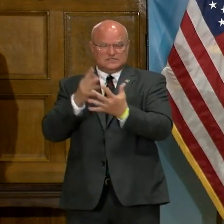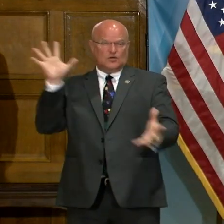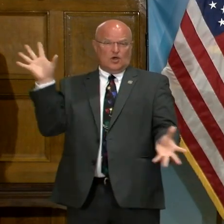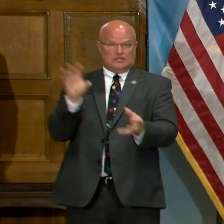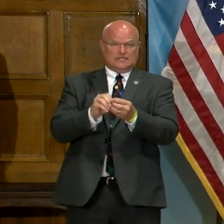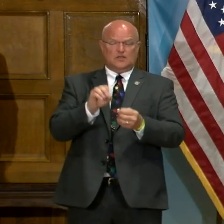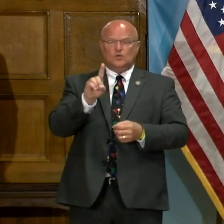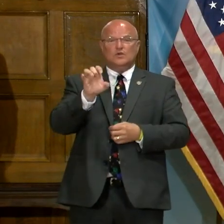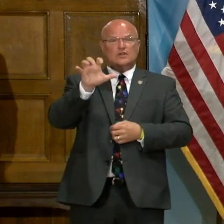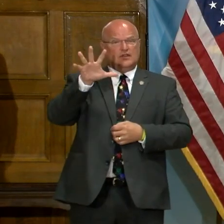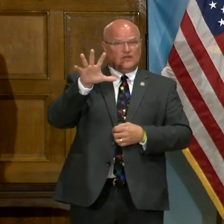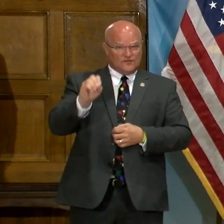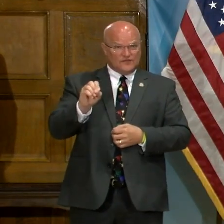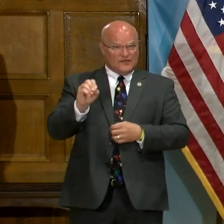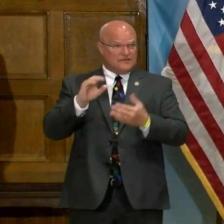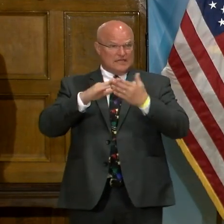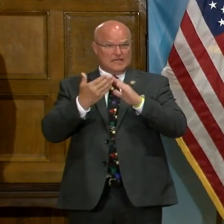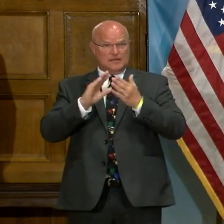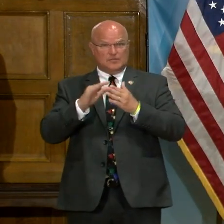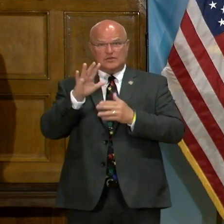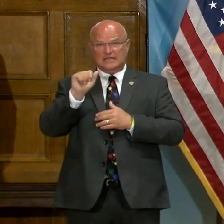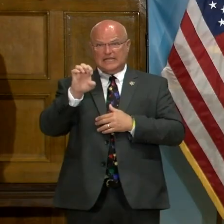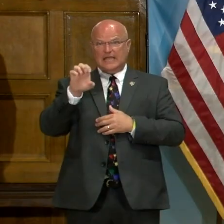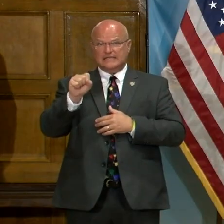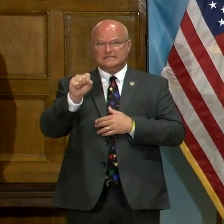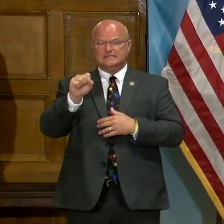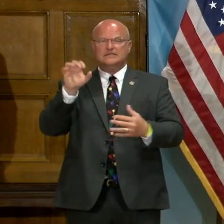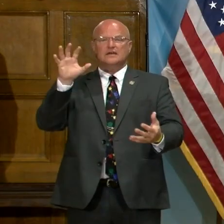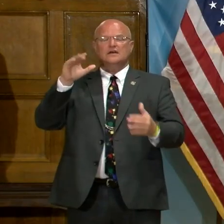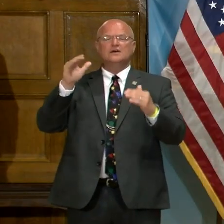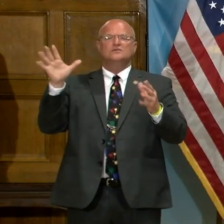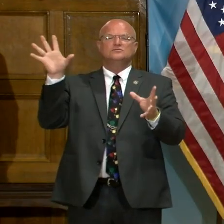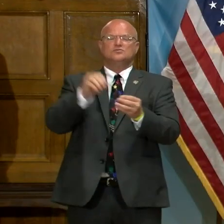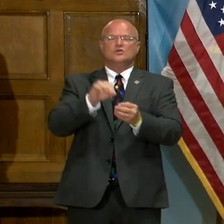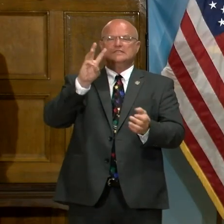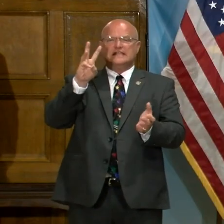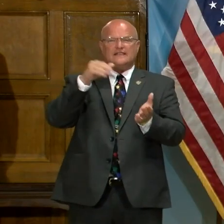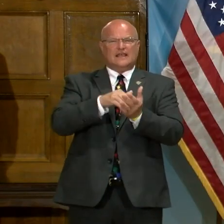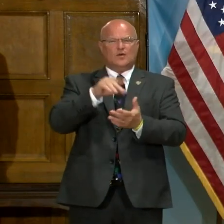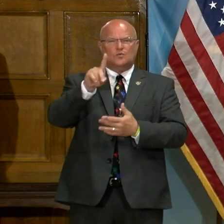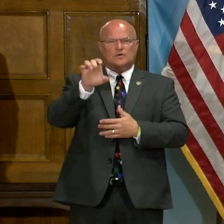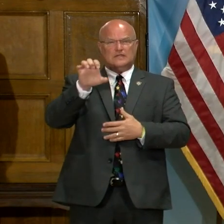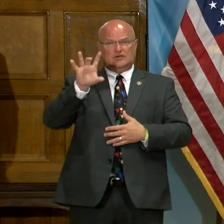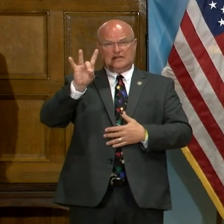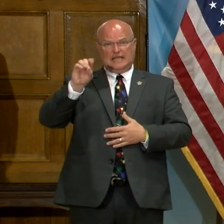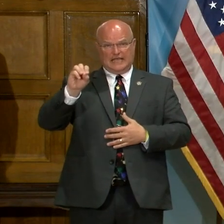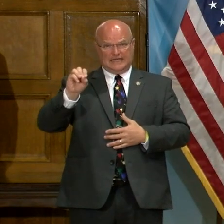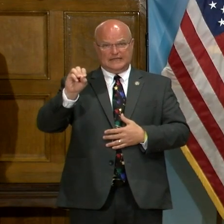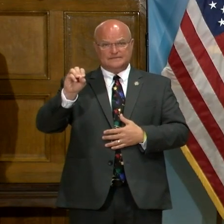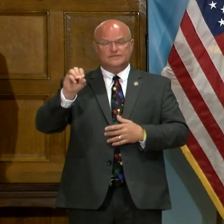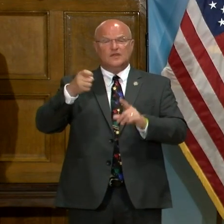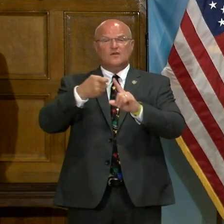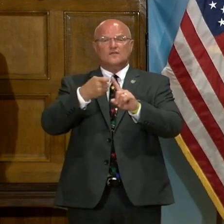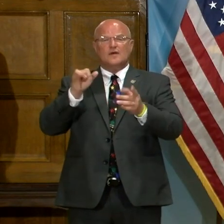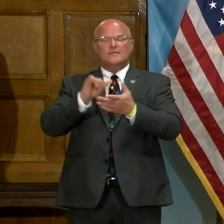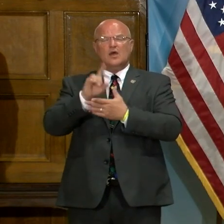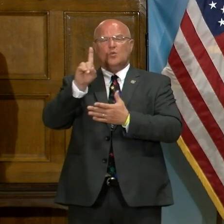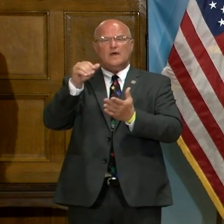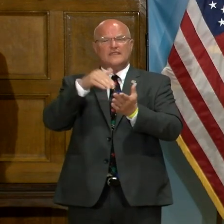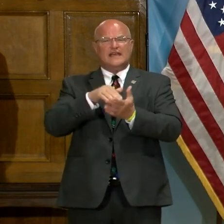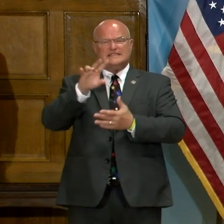so 150 community cases. So our total is 6,180. Of those,